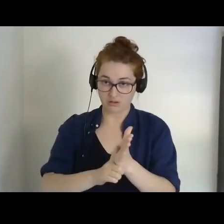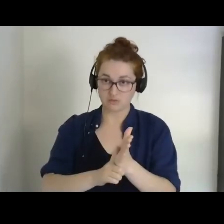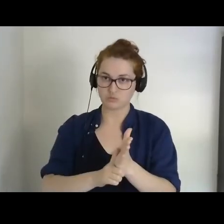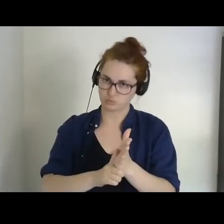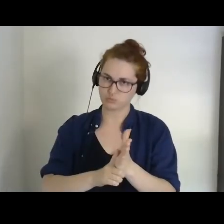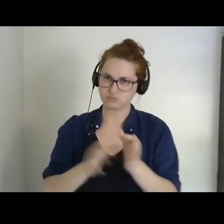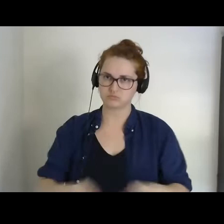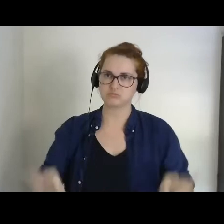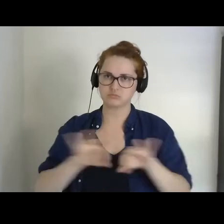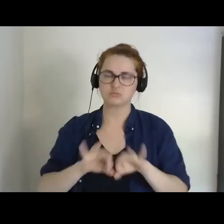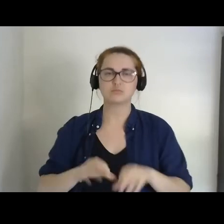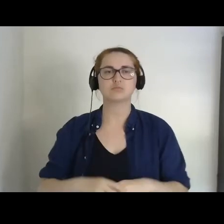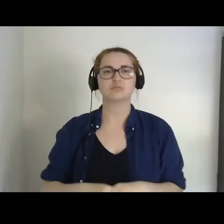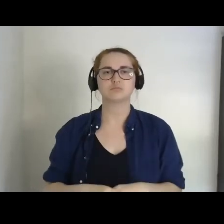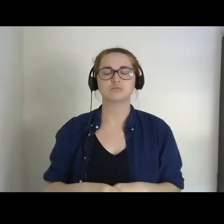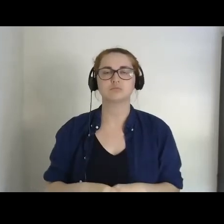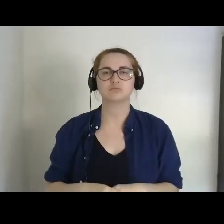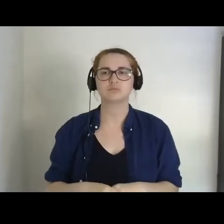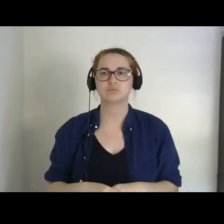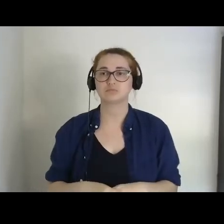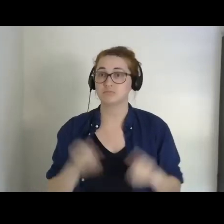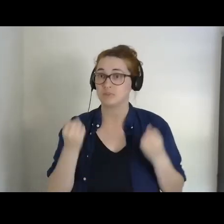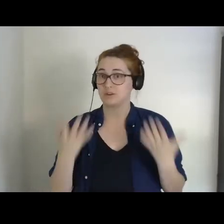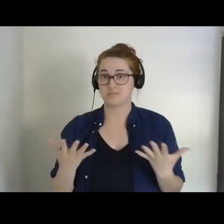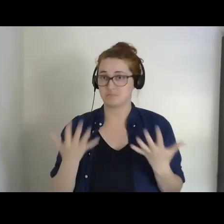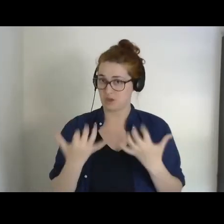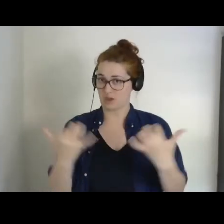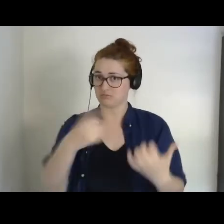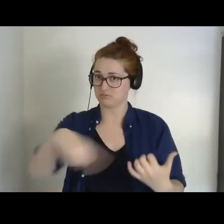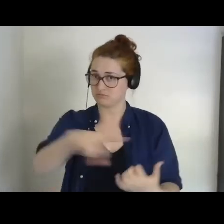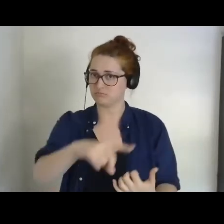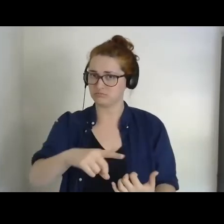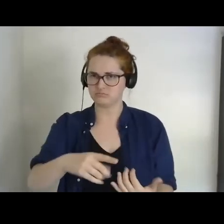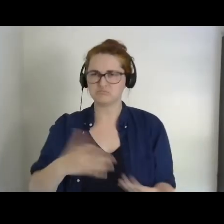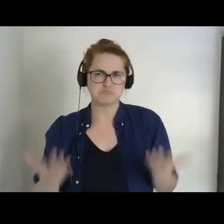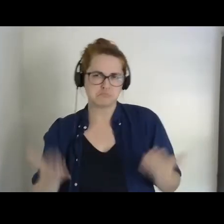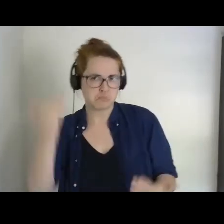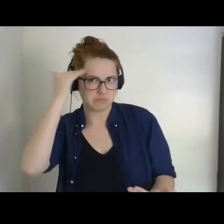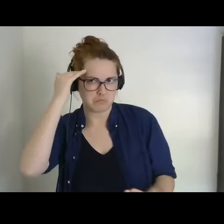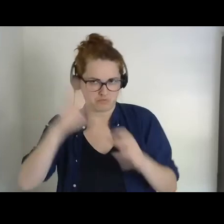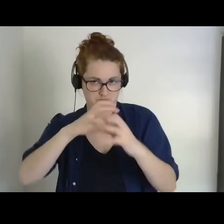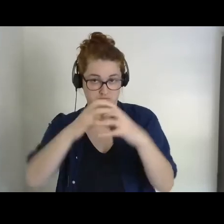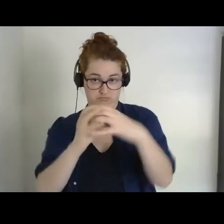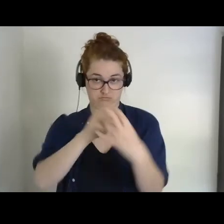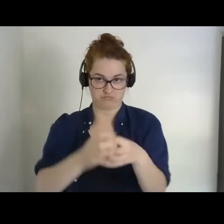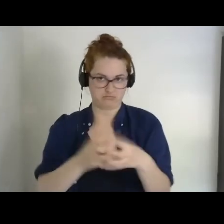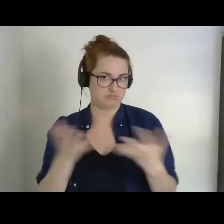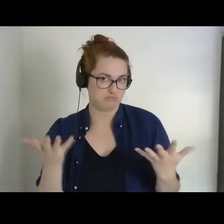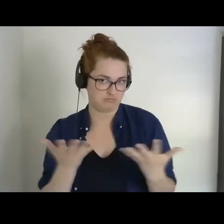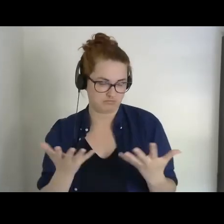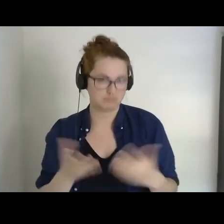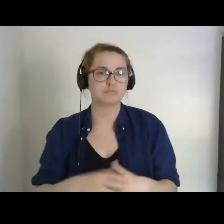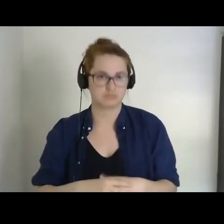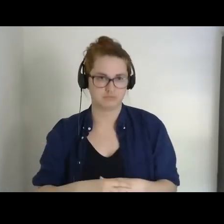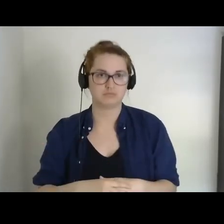with that. I'm quite sure at this point, many people in our audience are very familiar with intersectionality as a concept. But again, as you